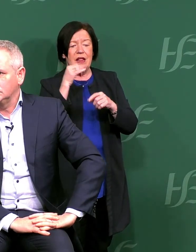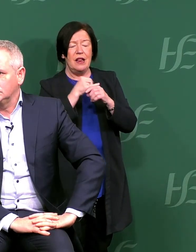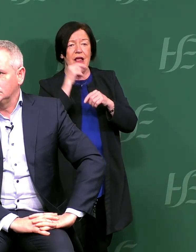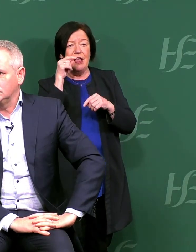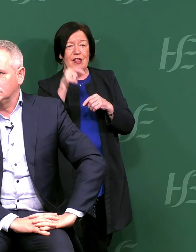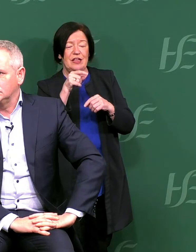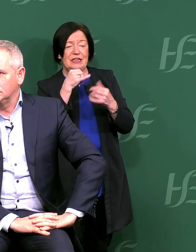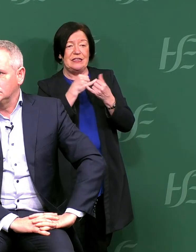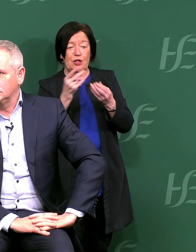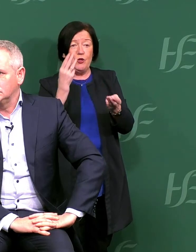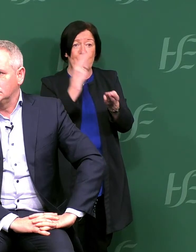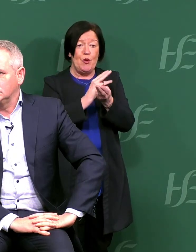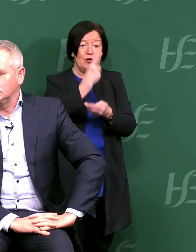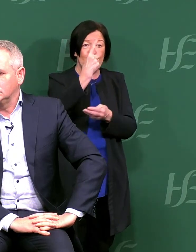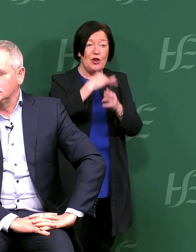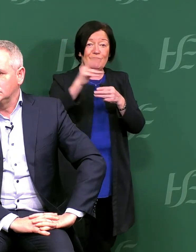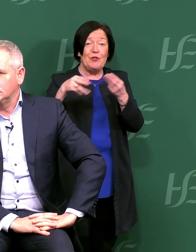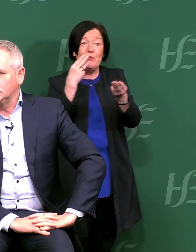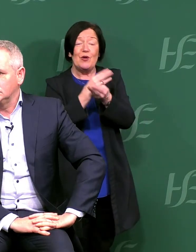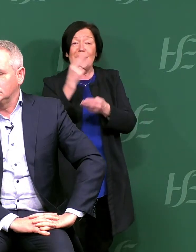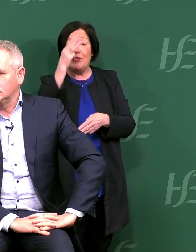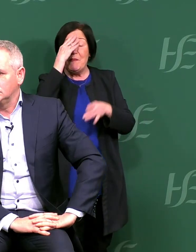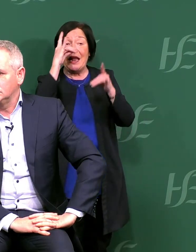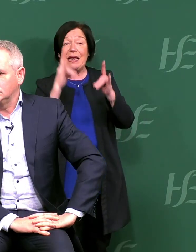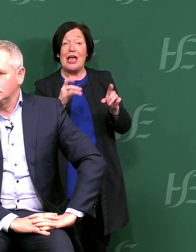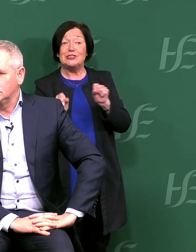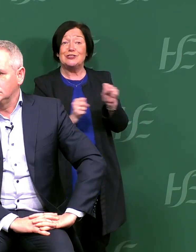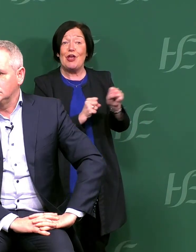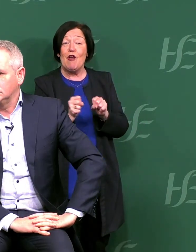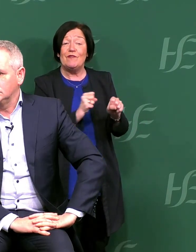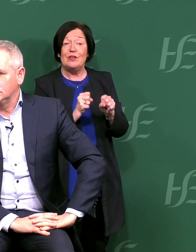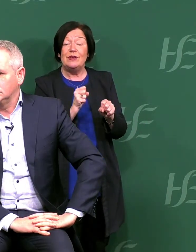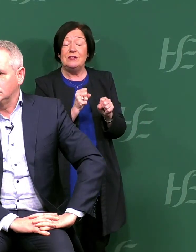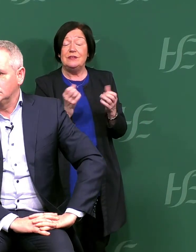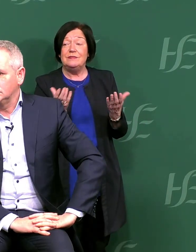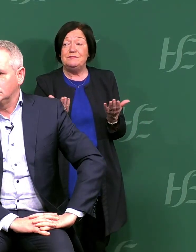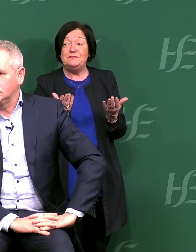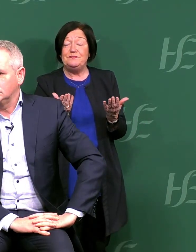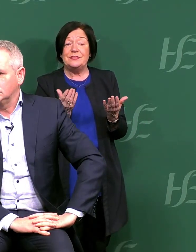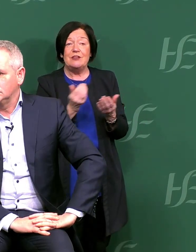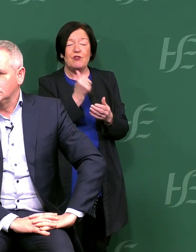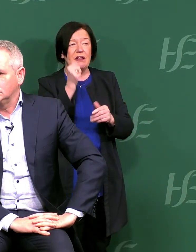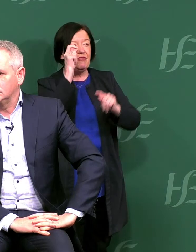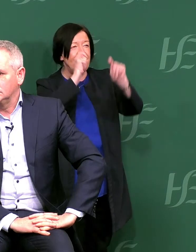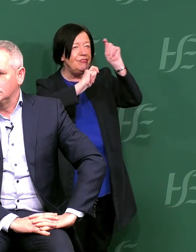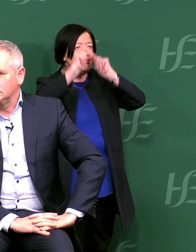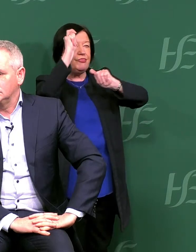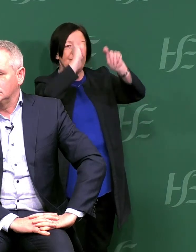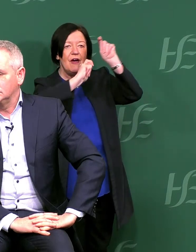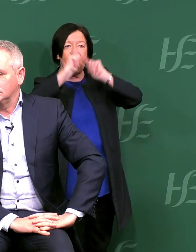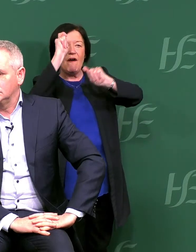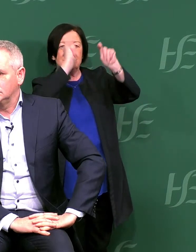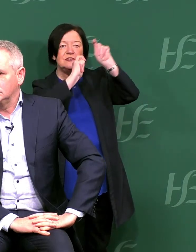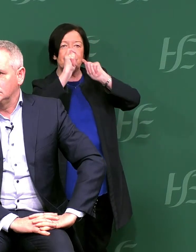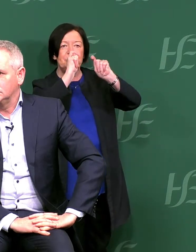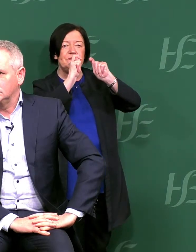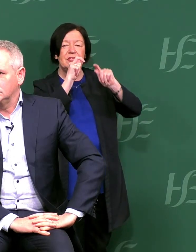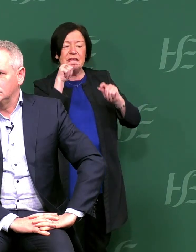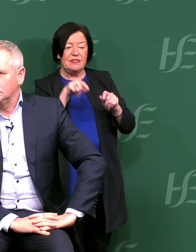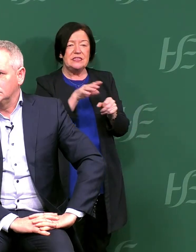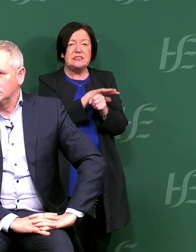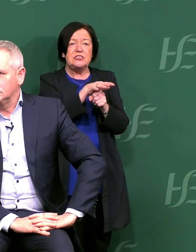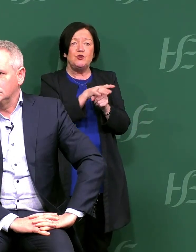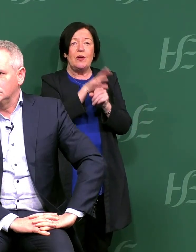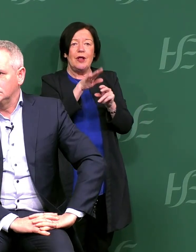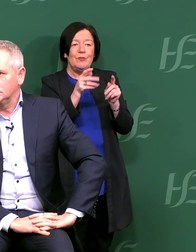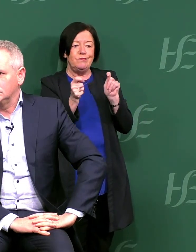the Cinderella in the mental health services. Is there any thought given that this situation